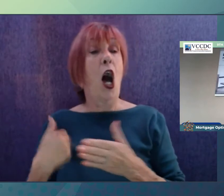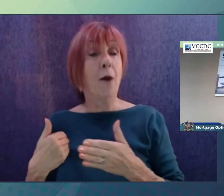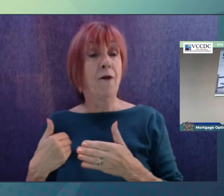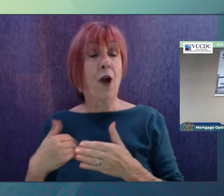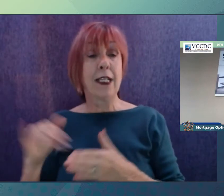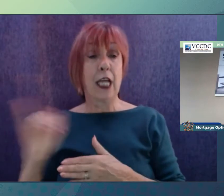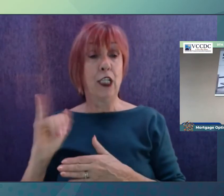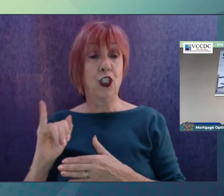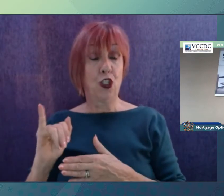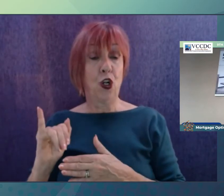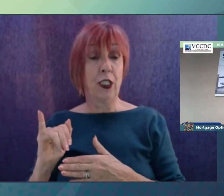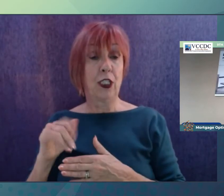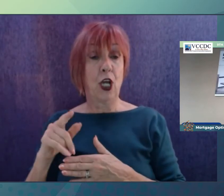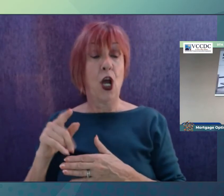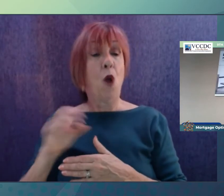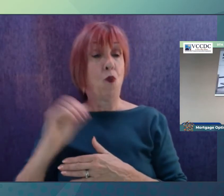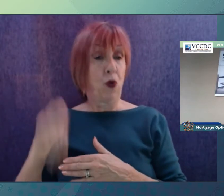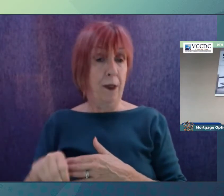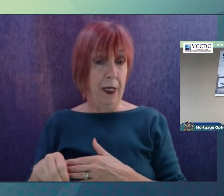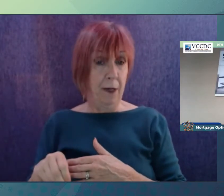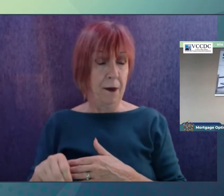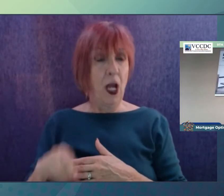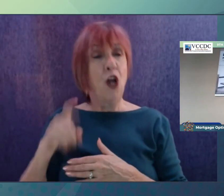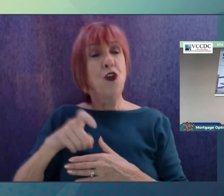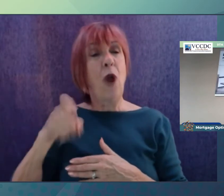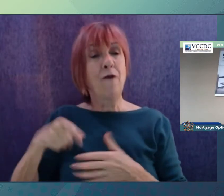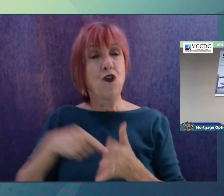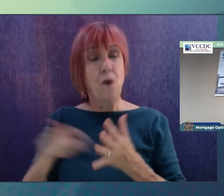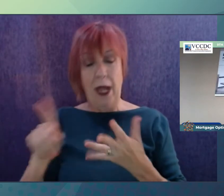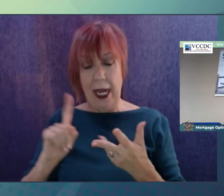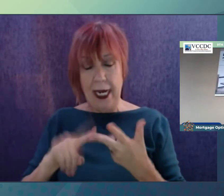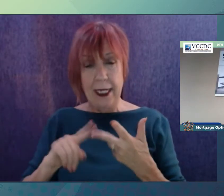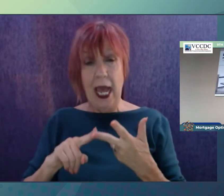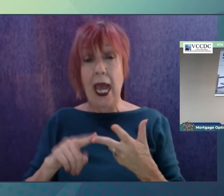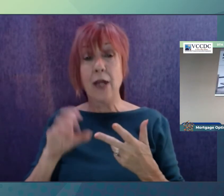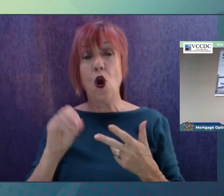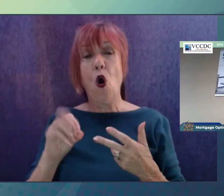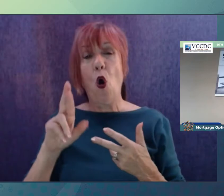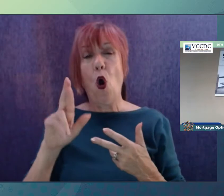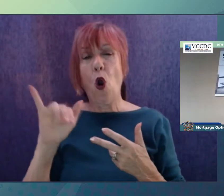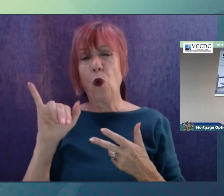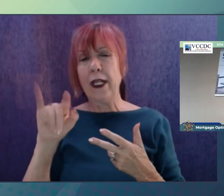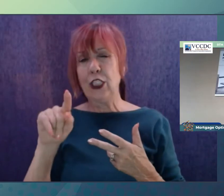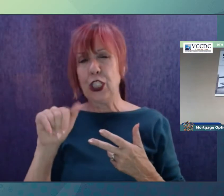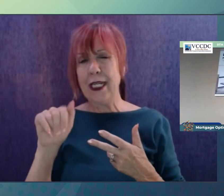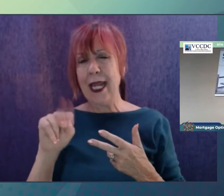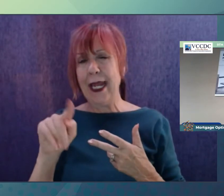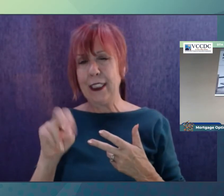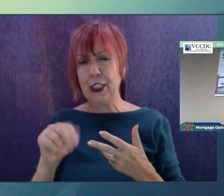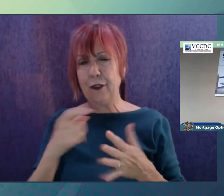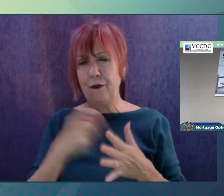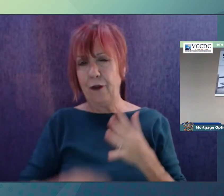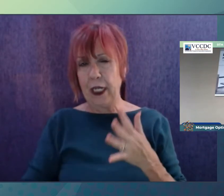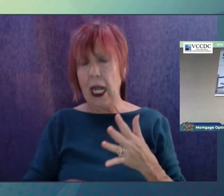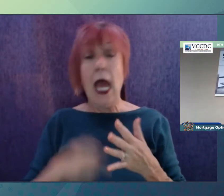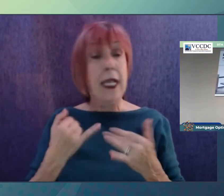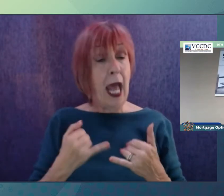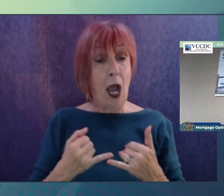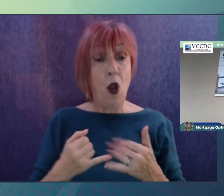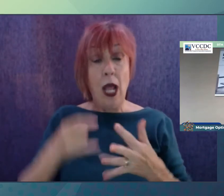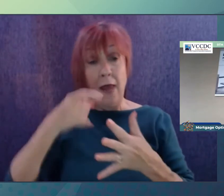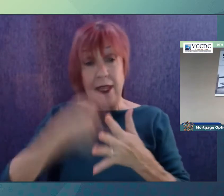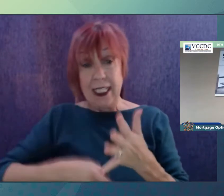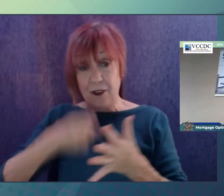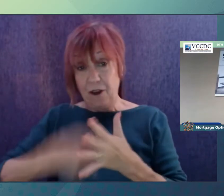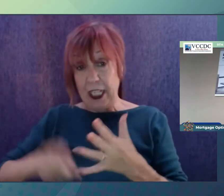your home's appraised value. You'll also pay origination fee at closing. You do have the option of rolling these costs into your loan balance,